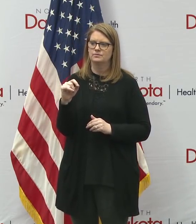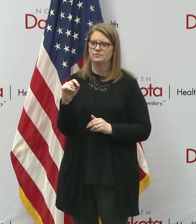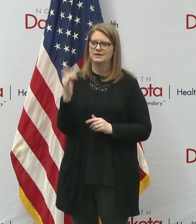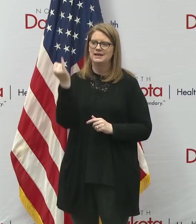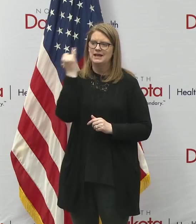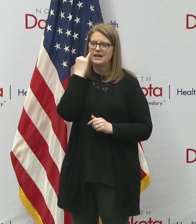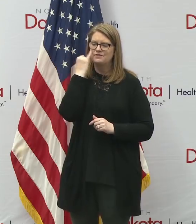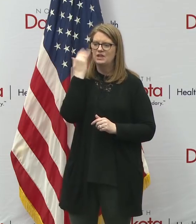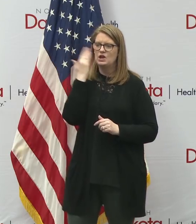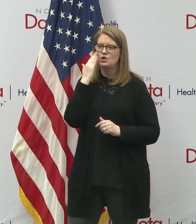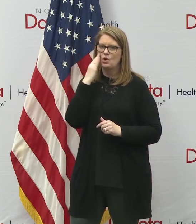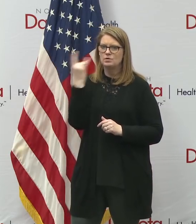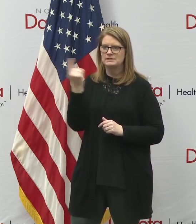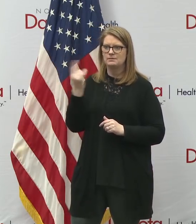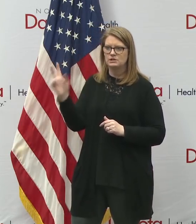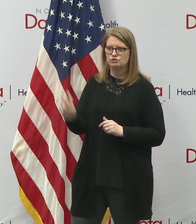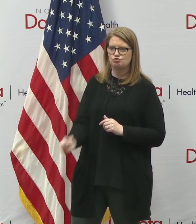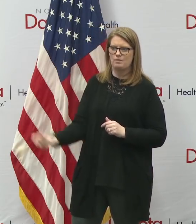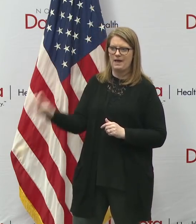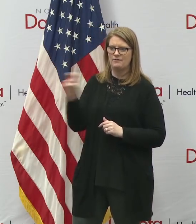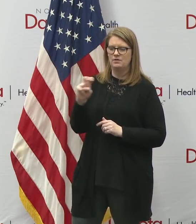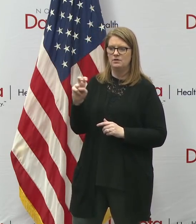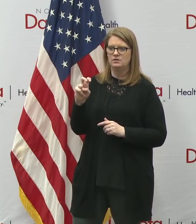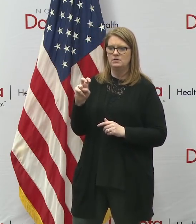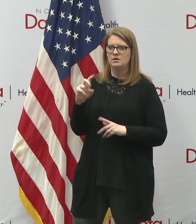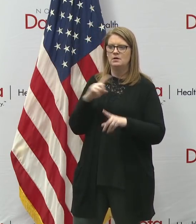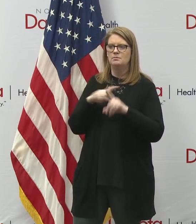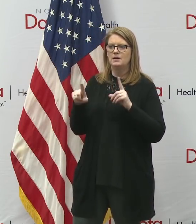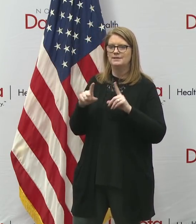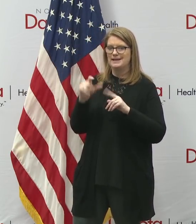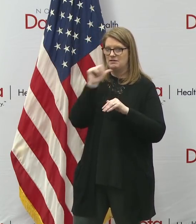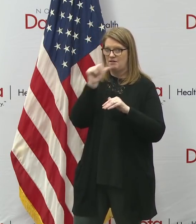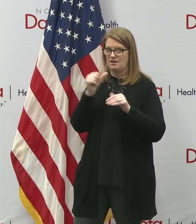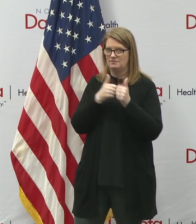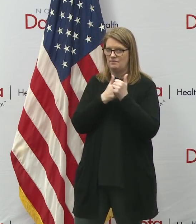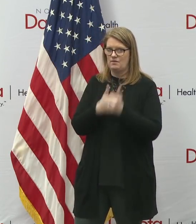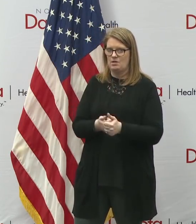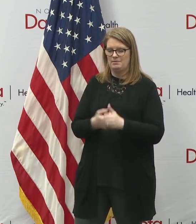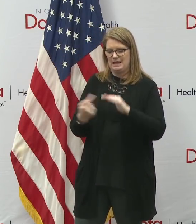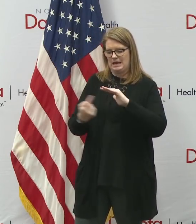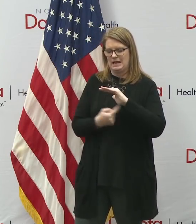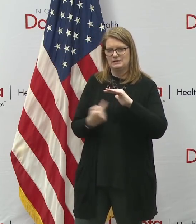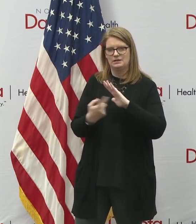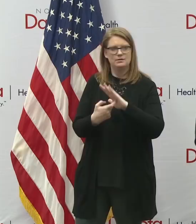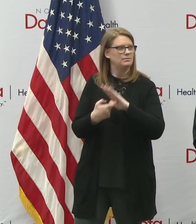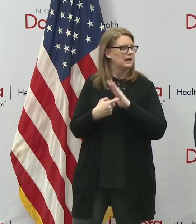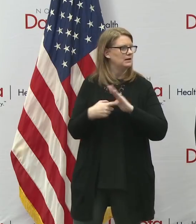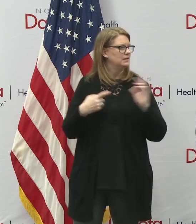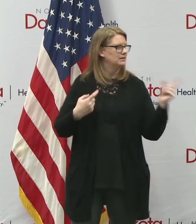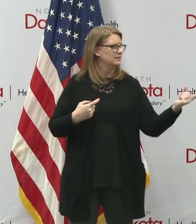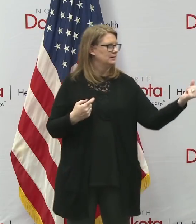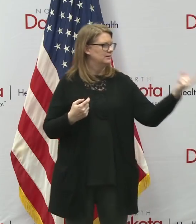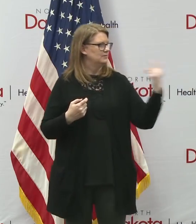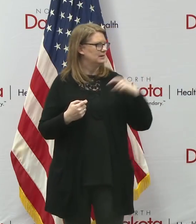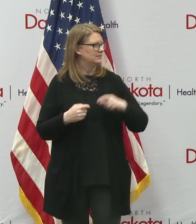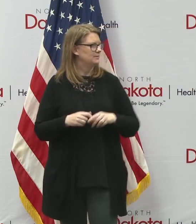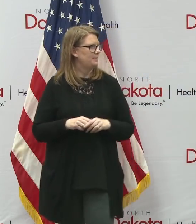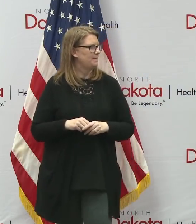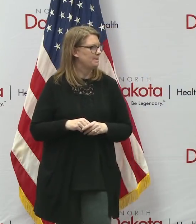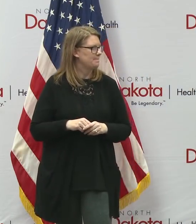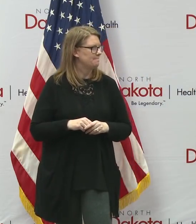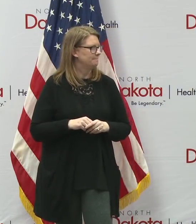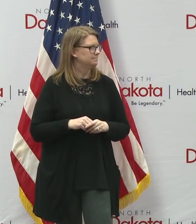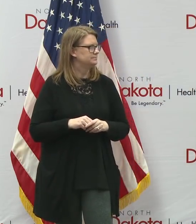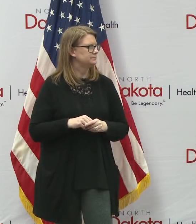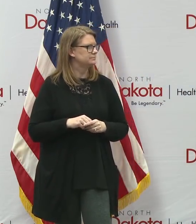who has traveled but isn't following the isolation mandate? Okay, you hear that one, Mylynn? You want to come up on that one?